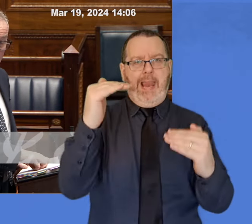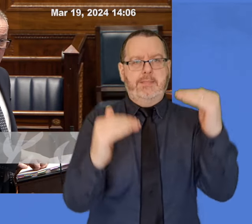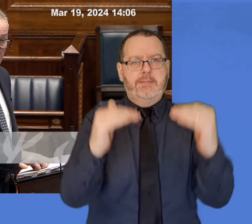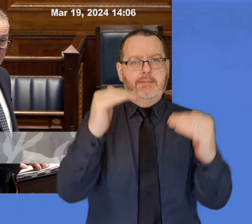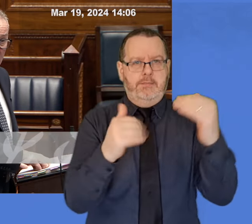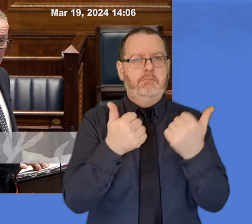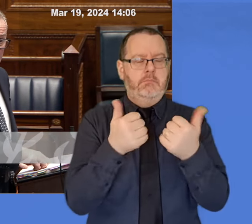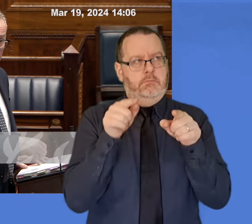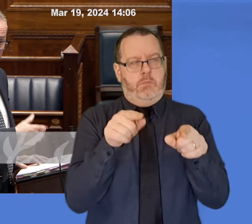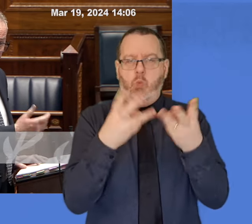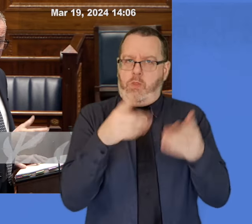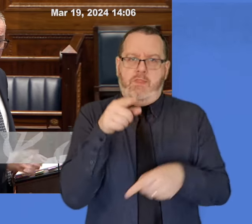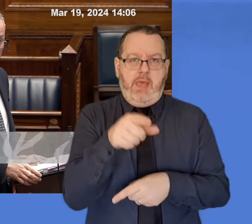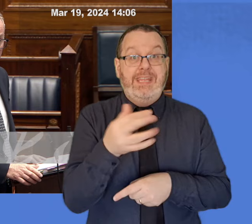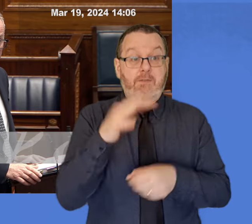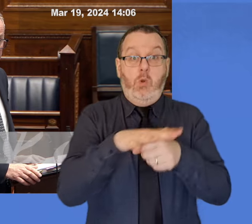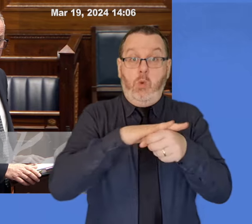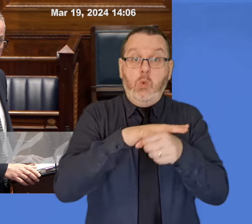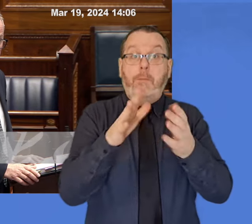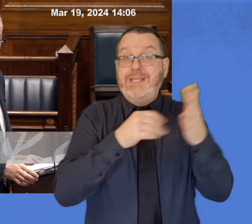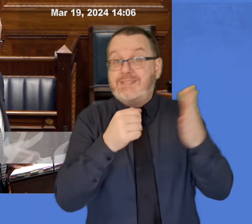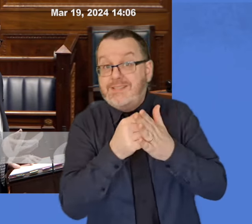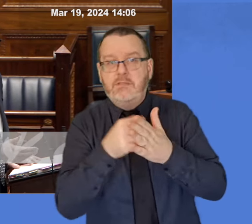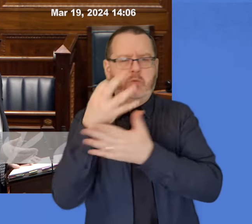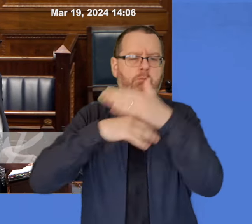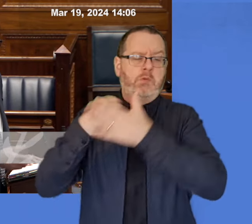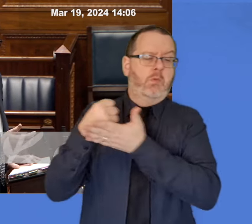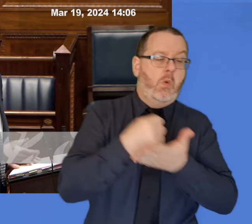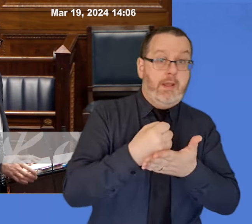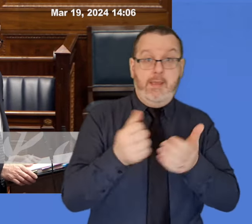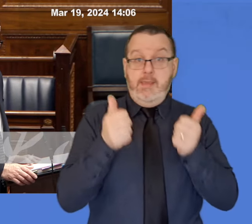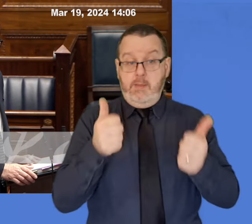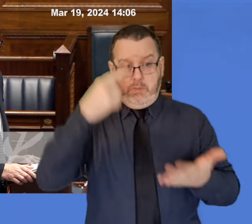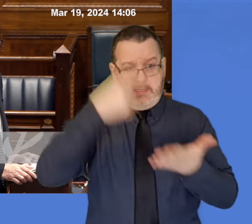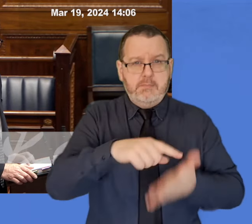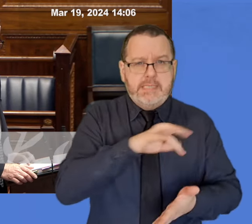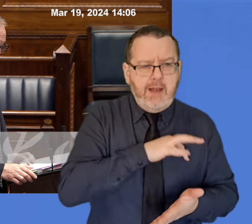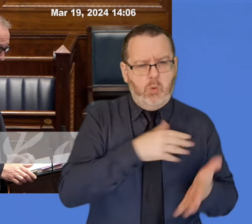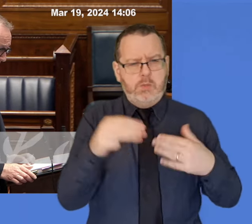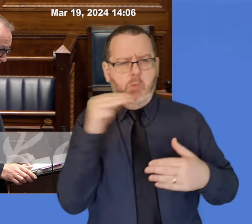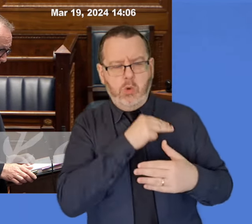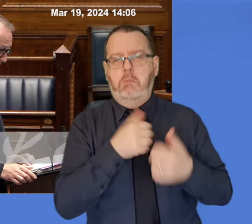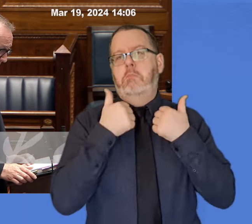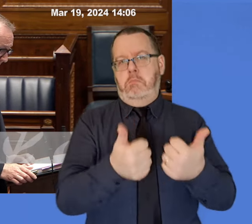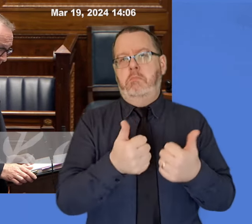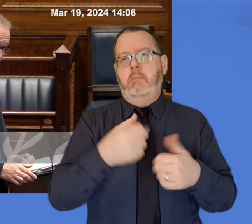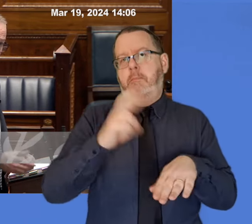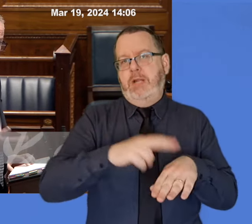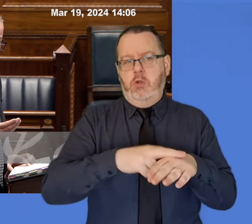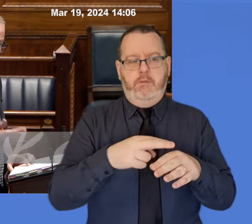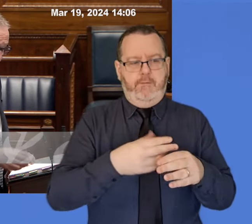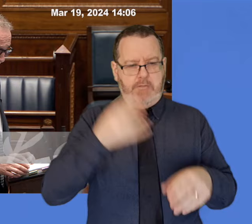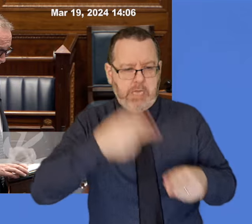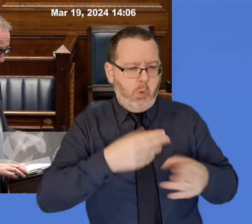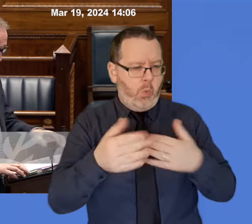what the local priorities are with the support of government, then you may get a much better outcome, a much better policy outcome in terms of what the local needs are. So